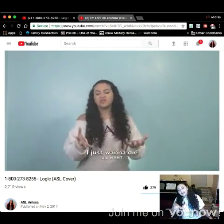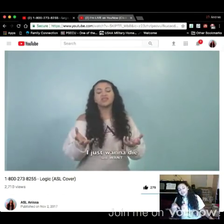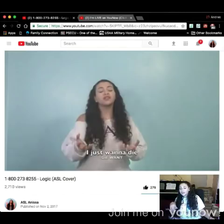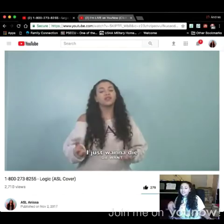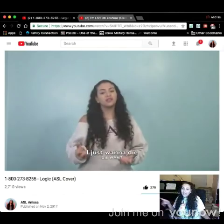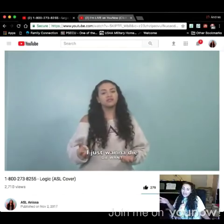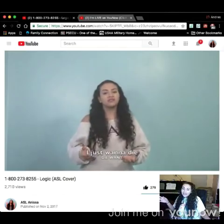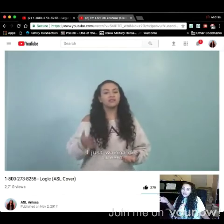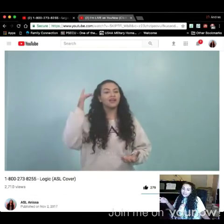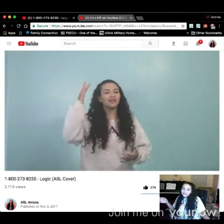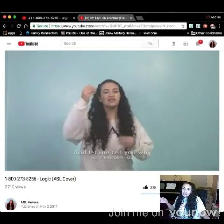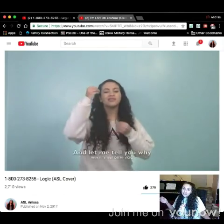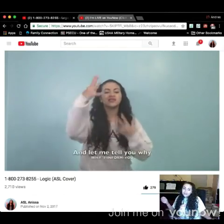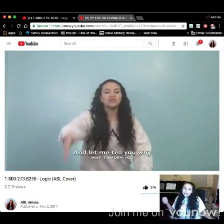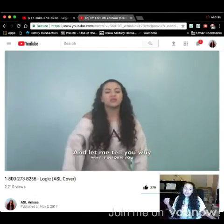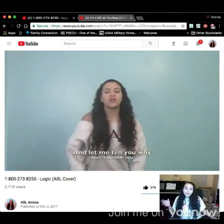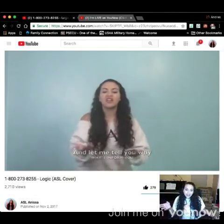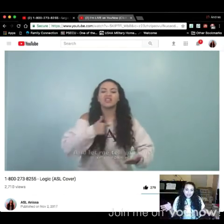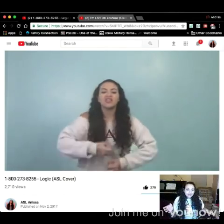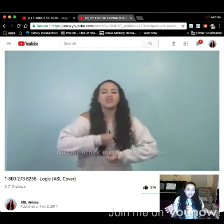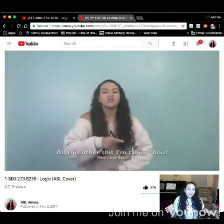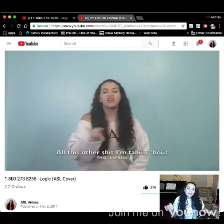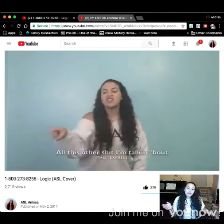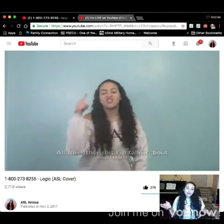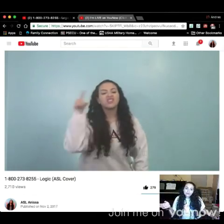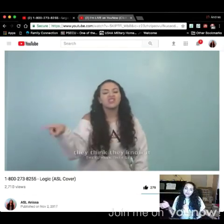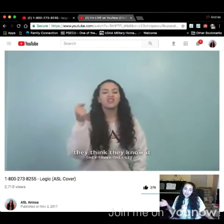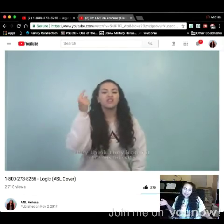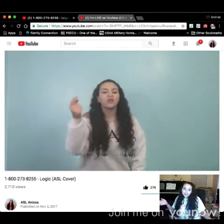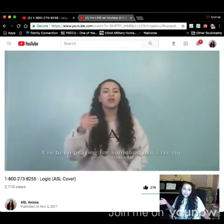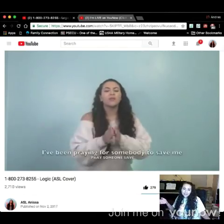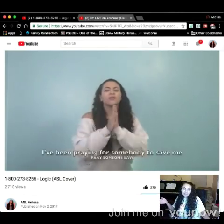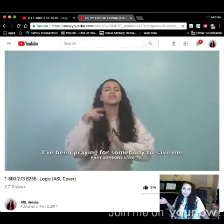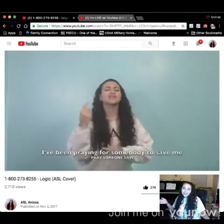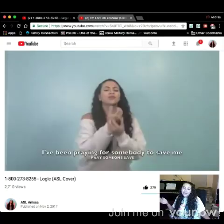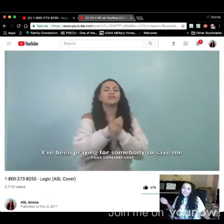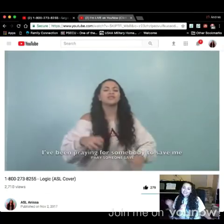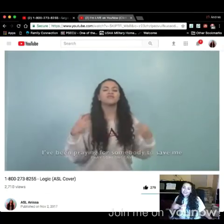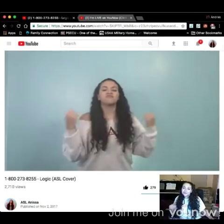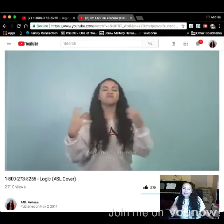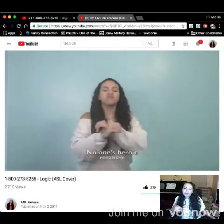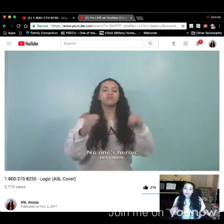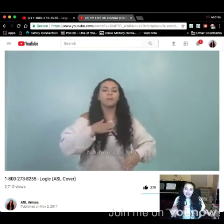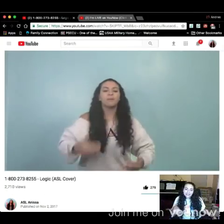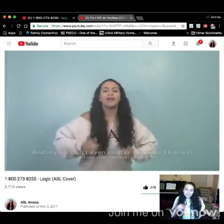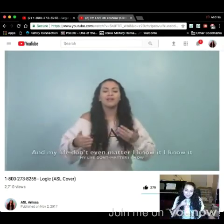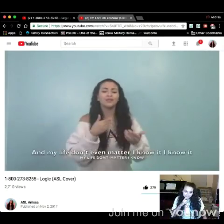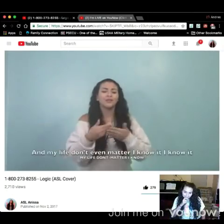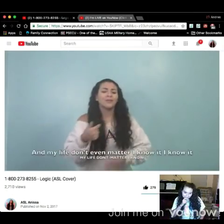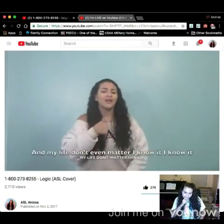I just wanna die. And let me tell you why. I'm not gonna rap this part because I'm gonna mess it up. Yeah, see, this goes by pretty